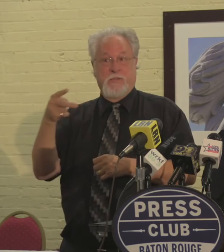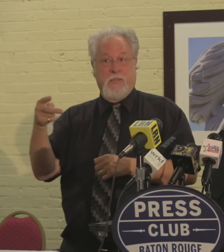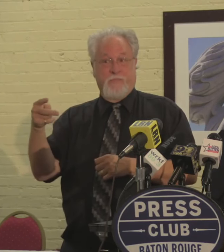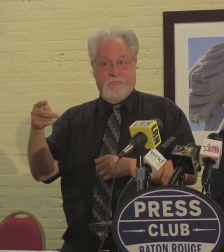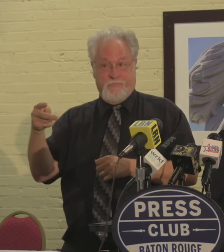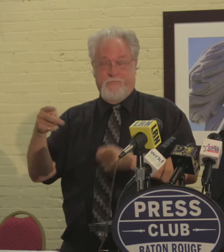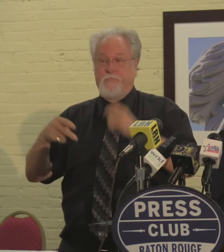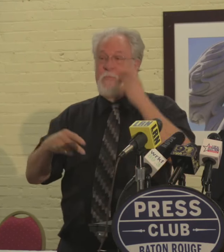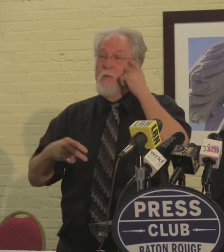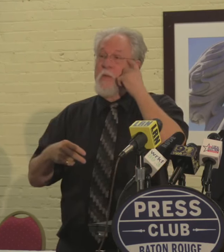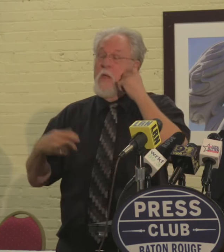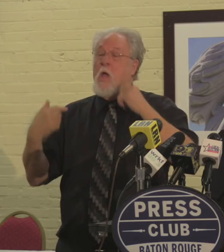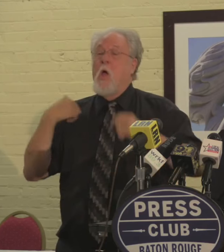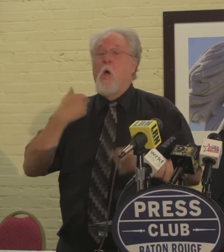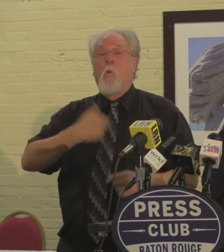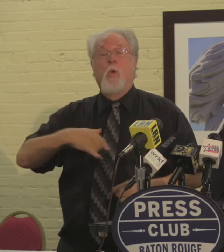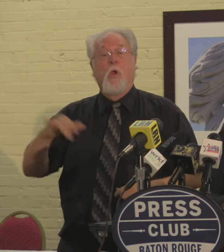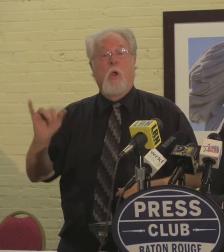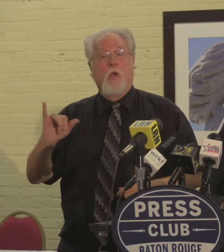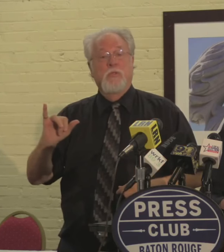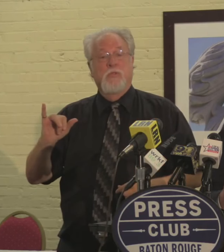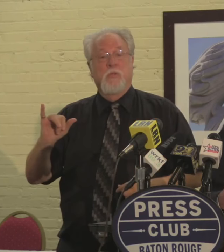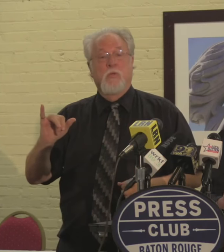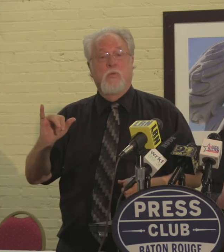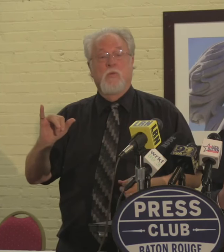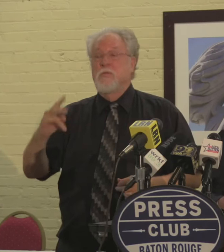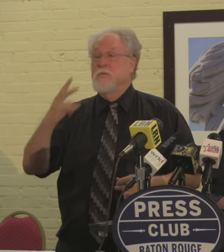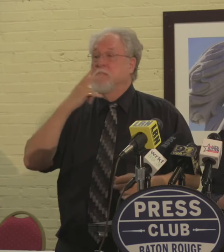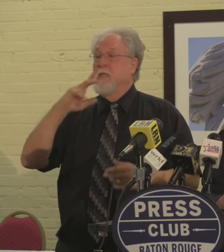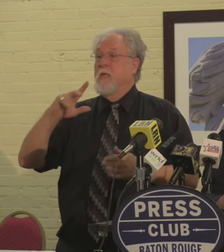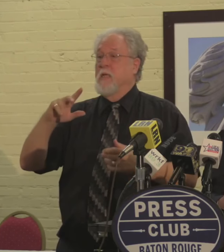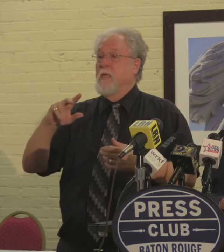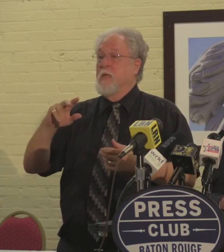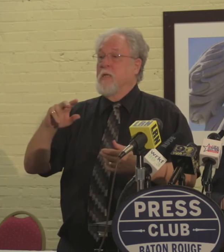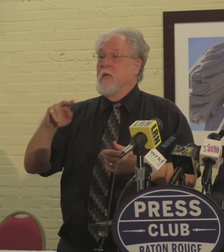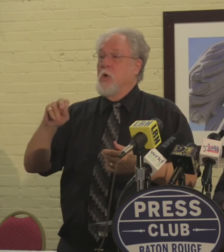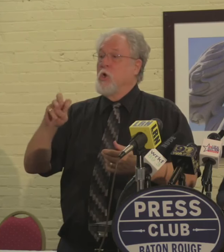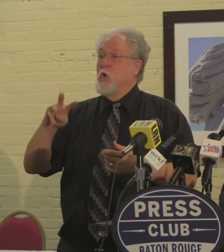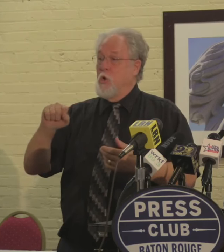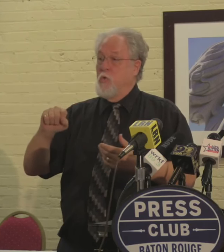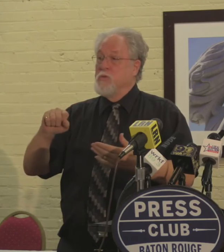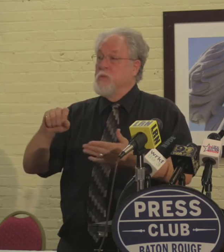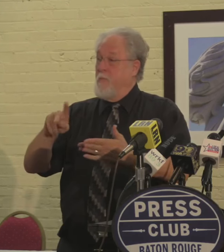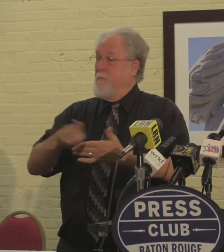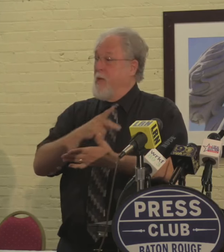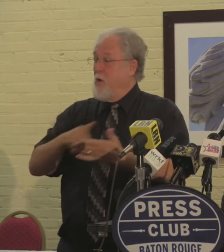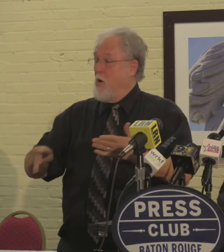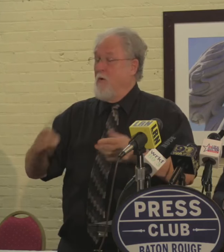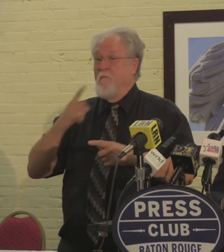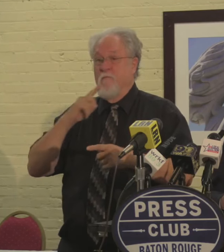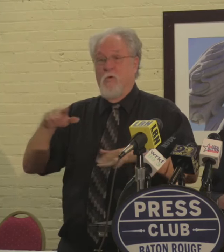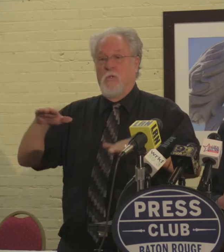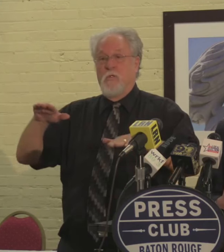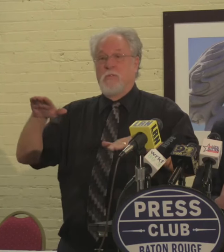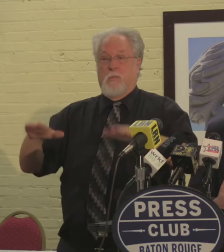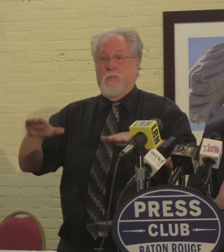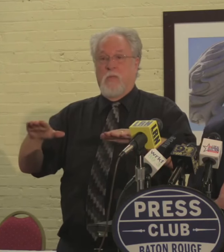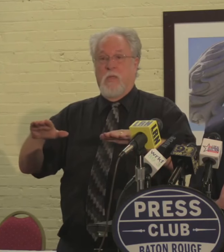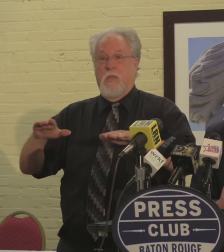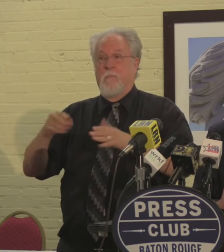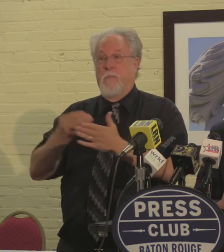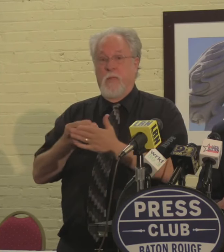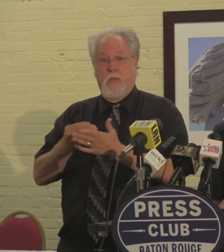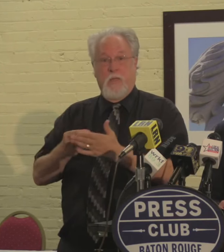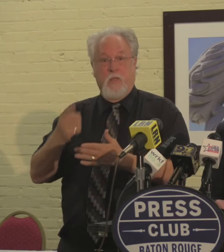country. We are also seeing that this news is paying dividends in terms of stabilizing